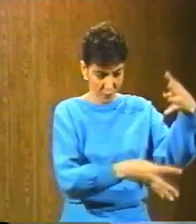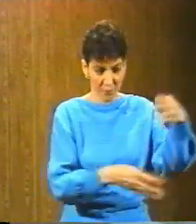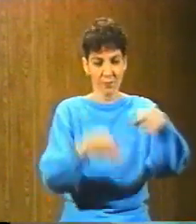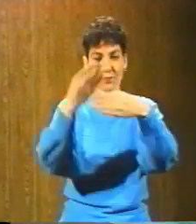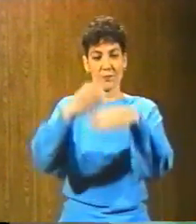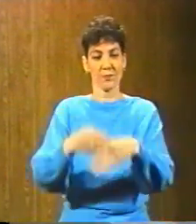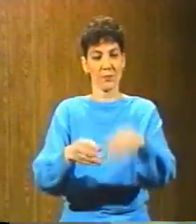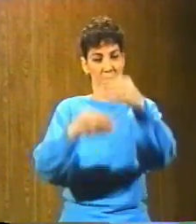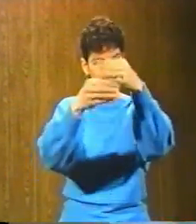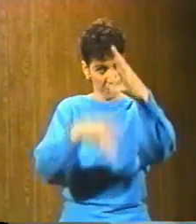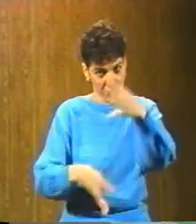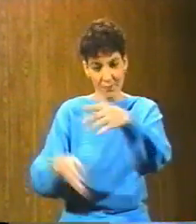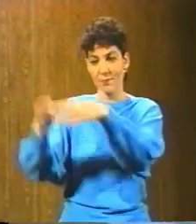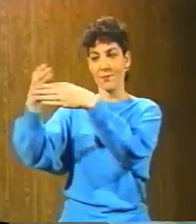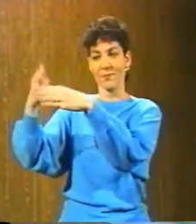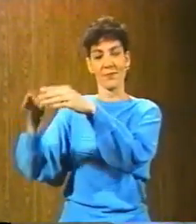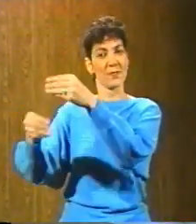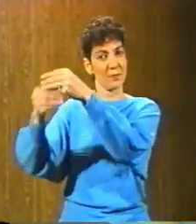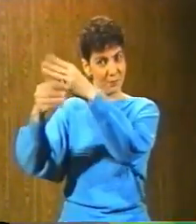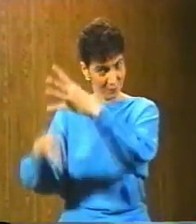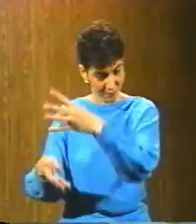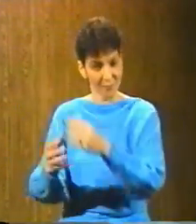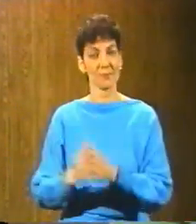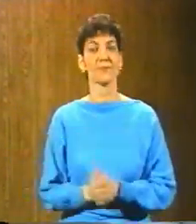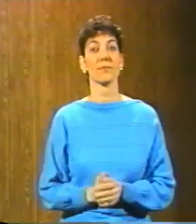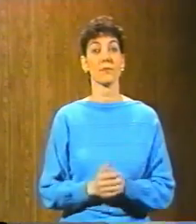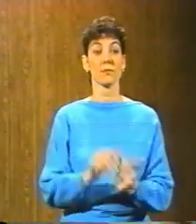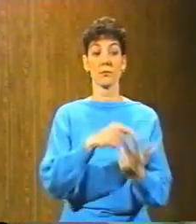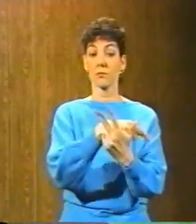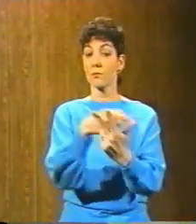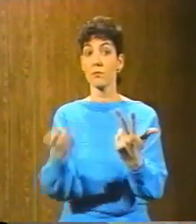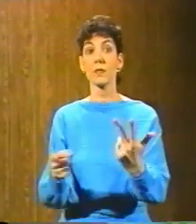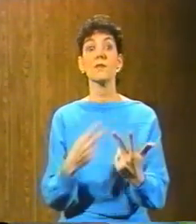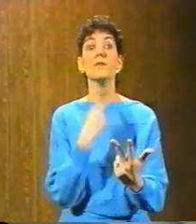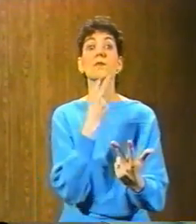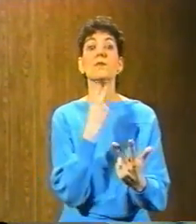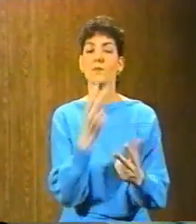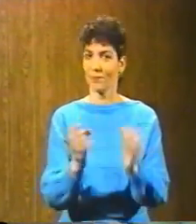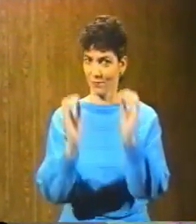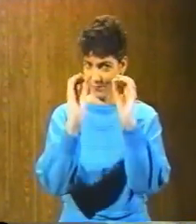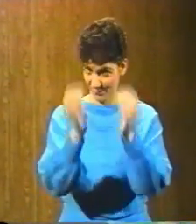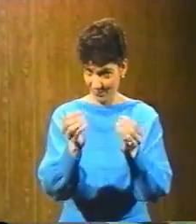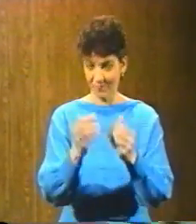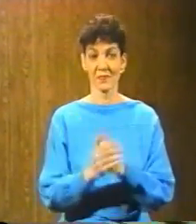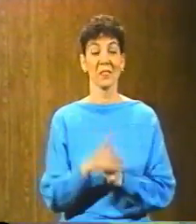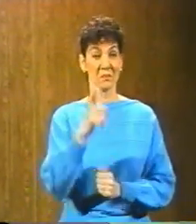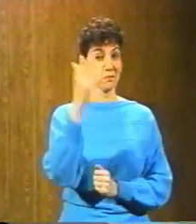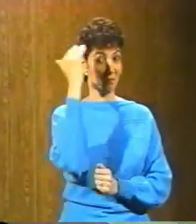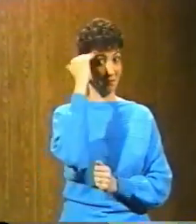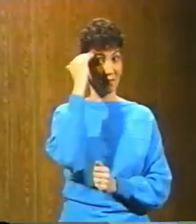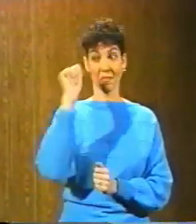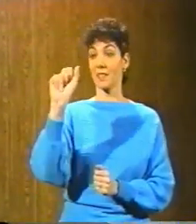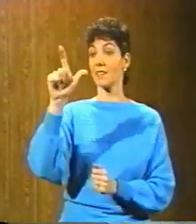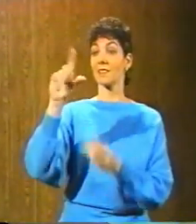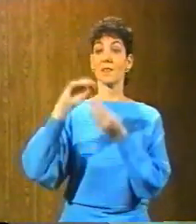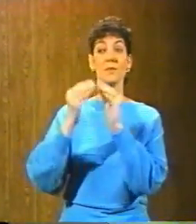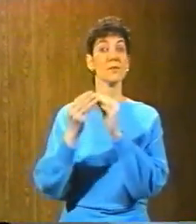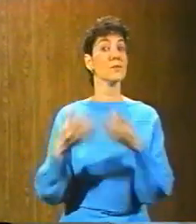categories. Each tape contains several number groups that fall under each of the major types. You will notice